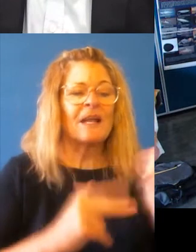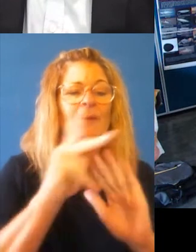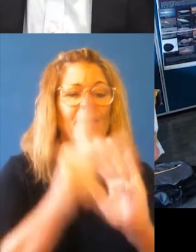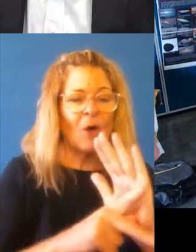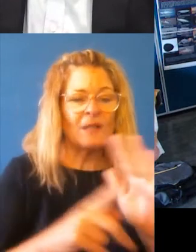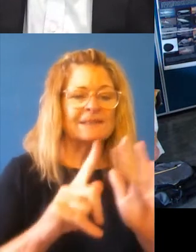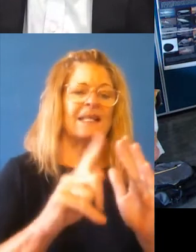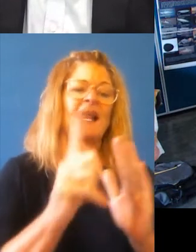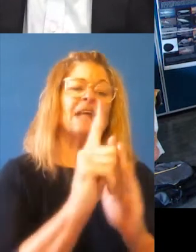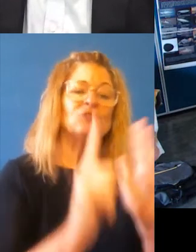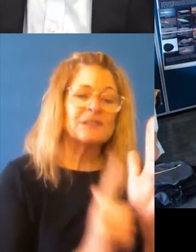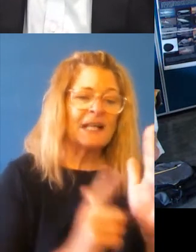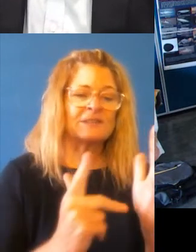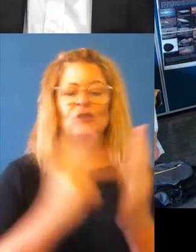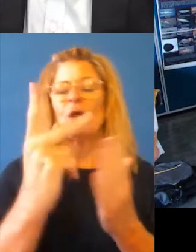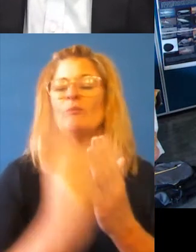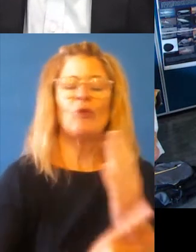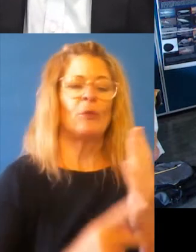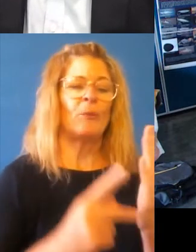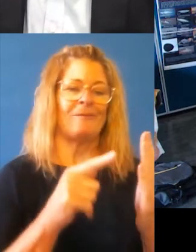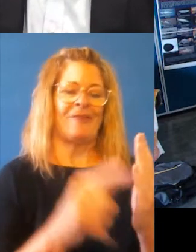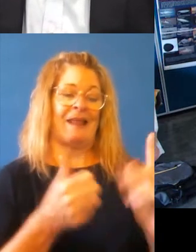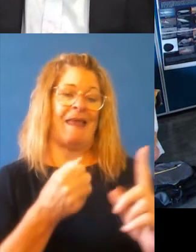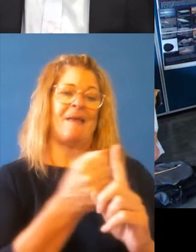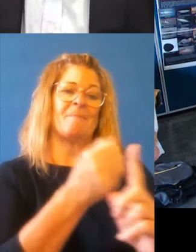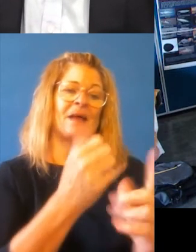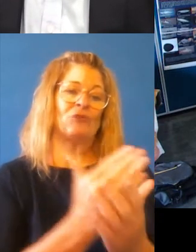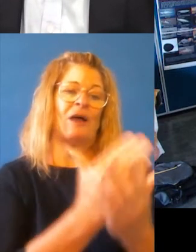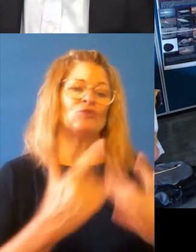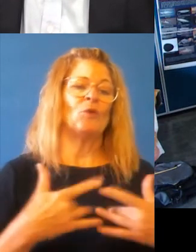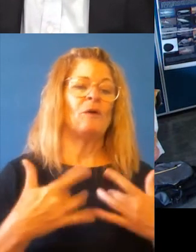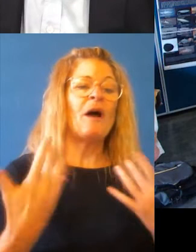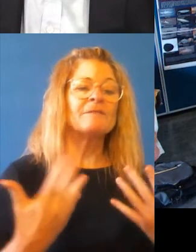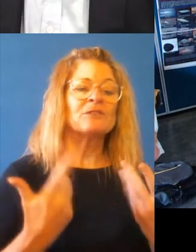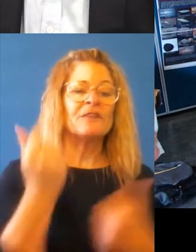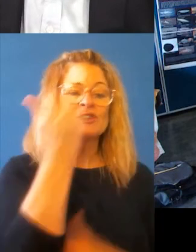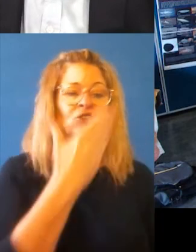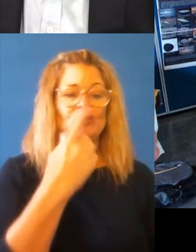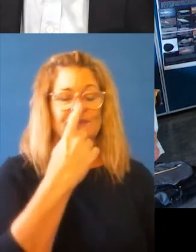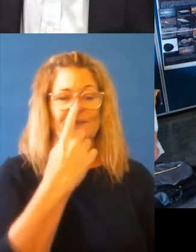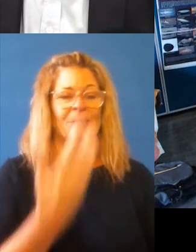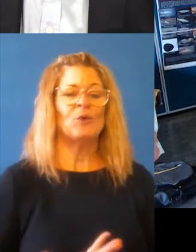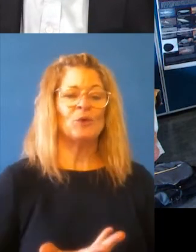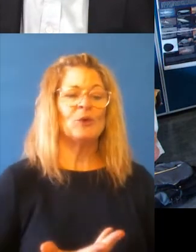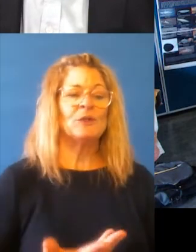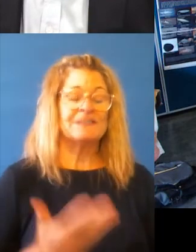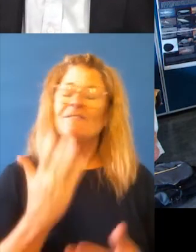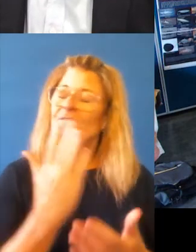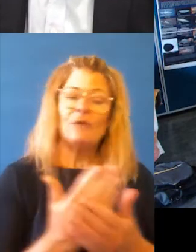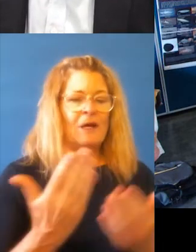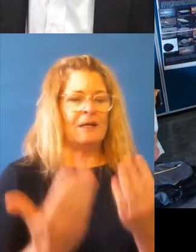programs impacting the very lives of Indigenous peoples. Very common